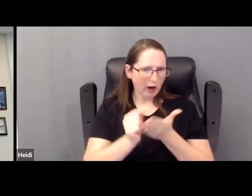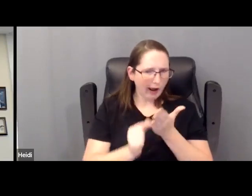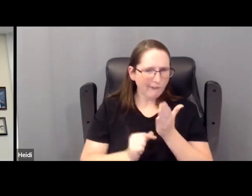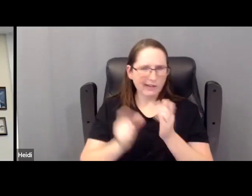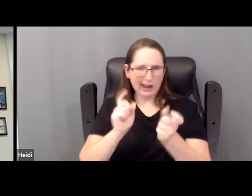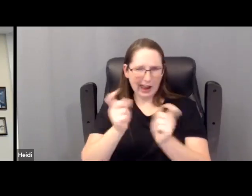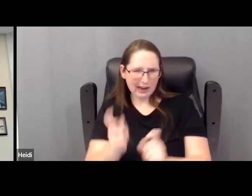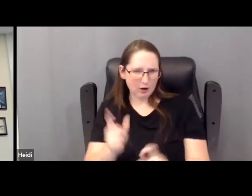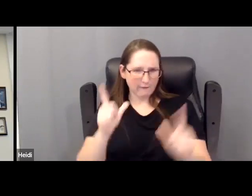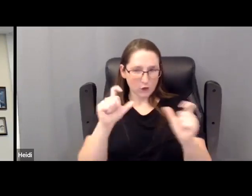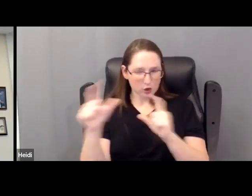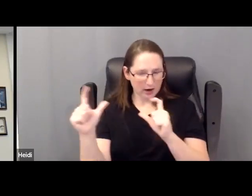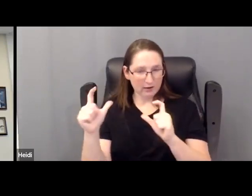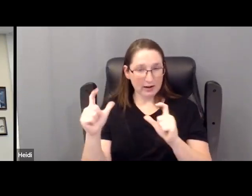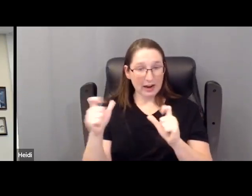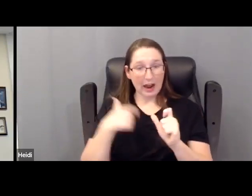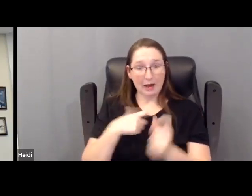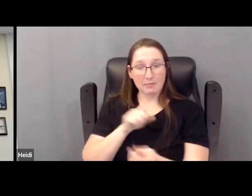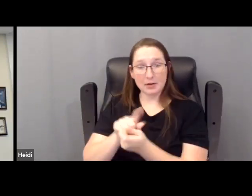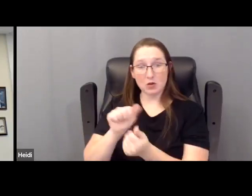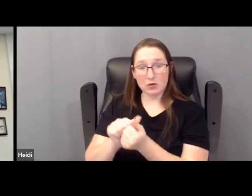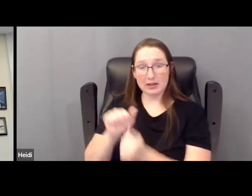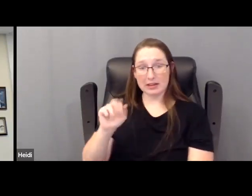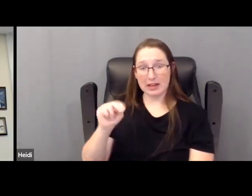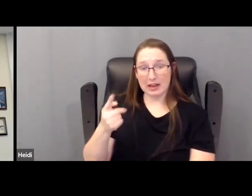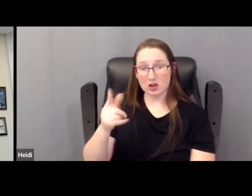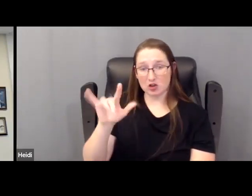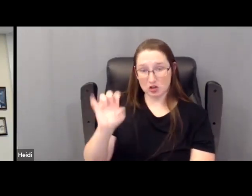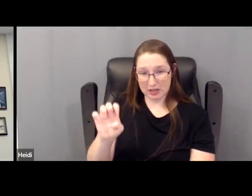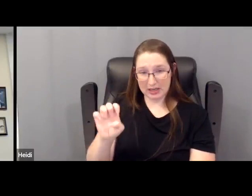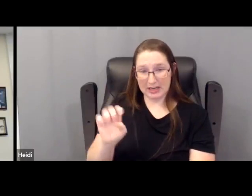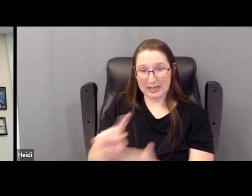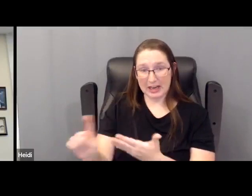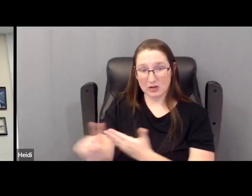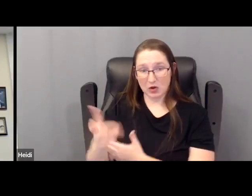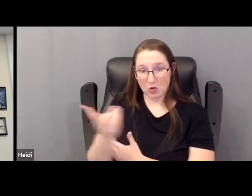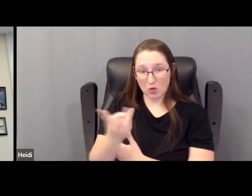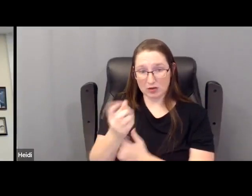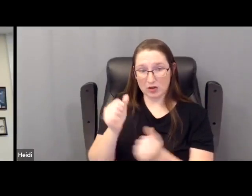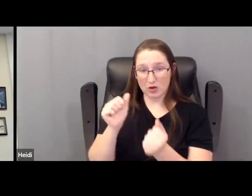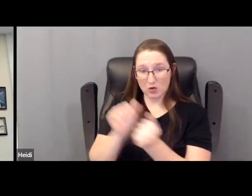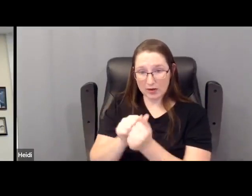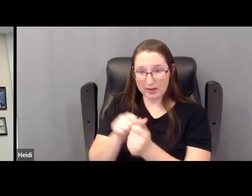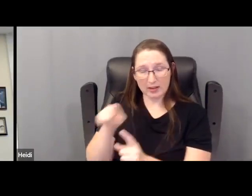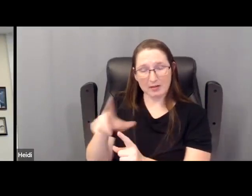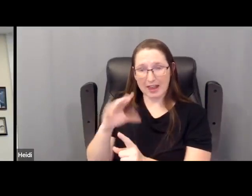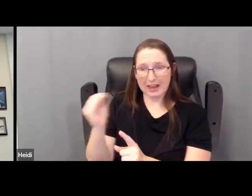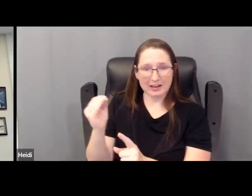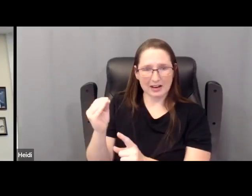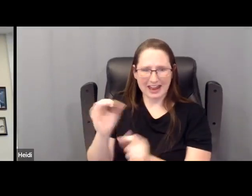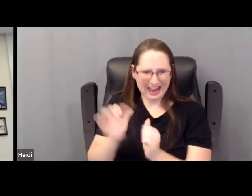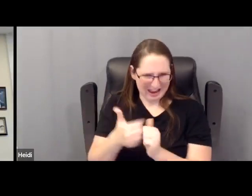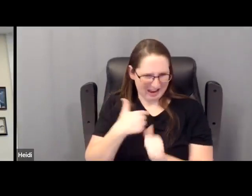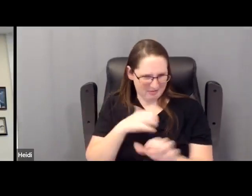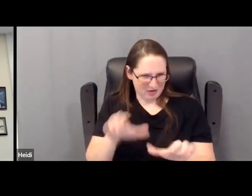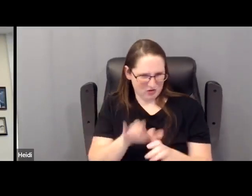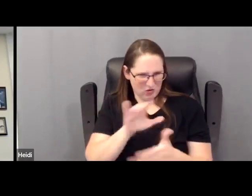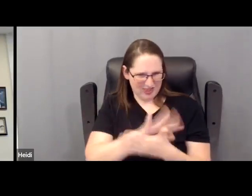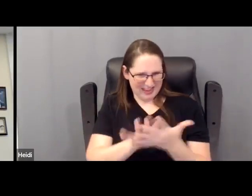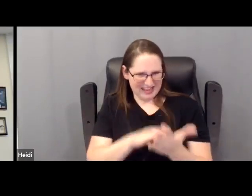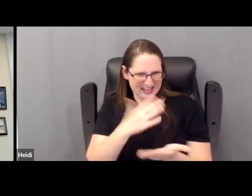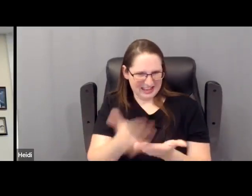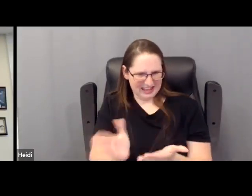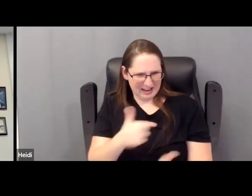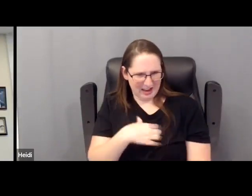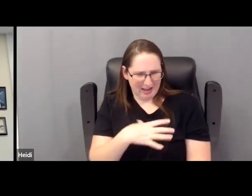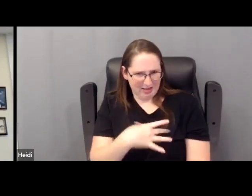photography. In fact, I'm meeting with Angie next Wednesday for perspectives at the Cranston Public Library. I mean, how am I going to do those things I like